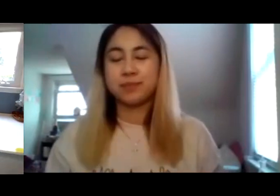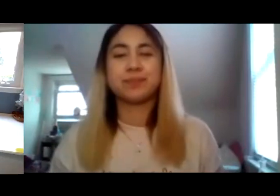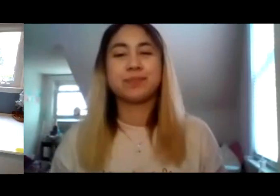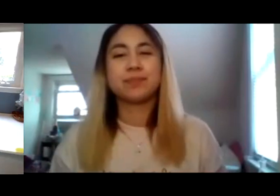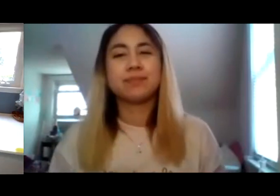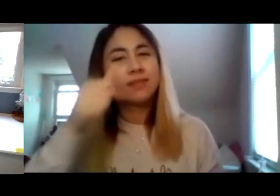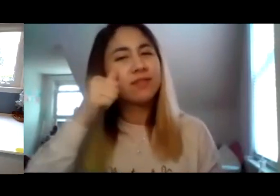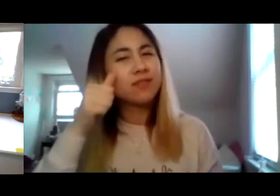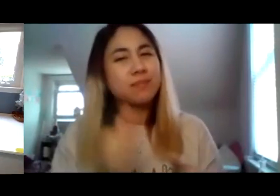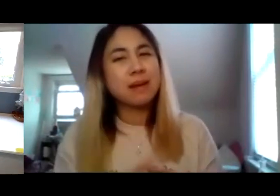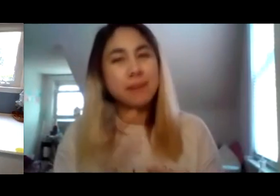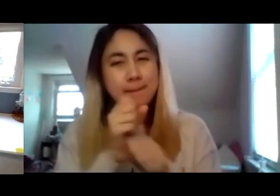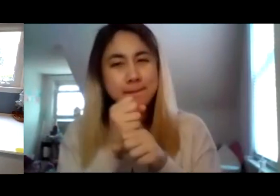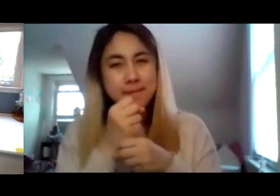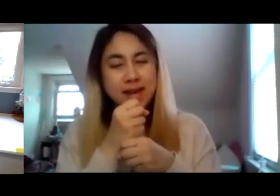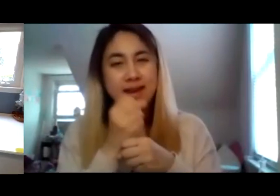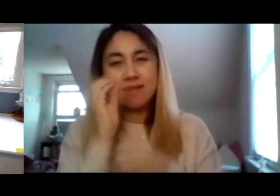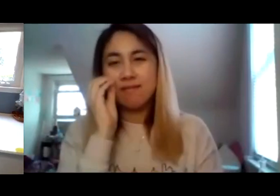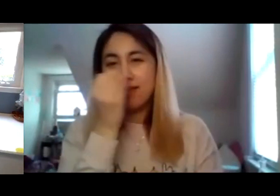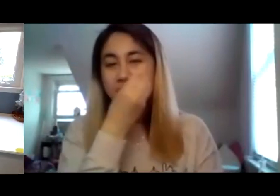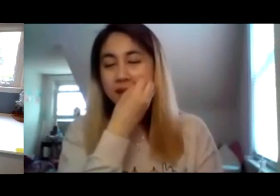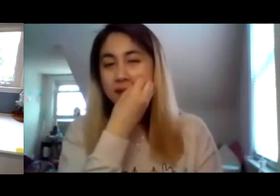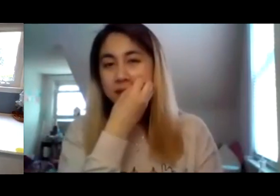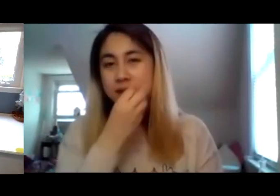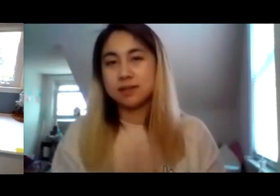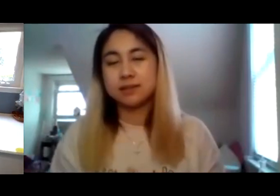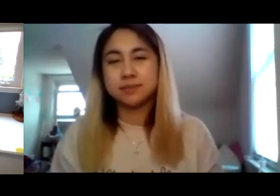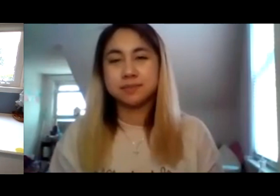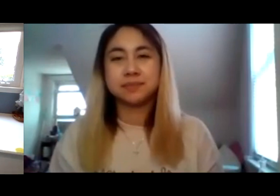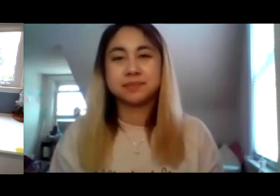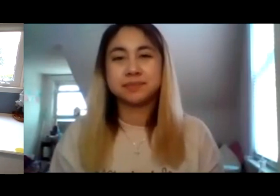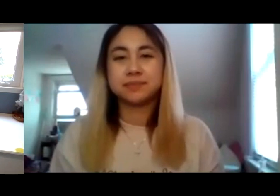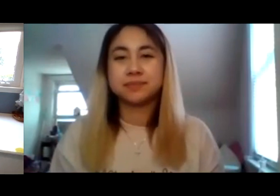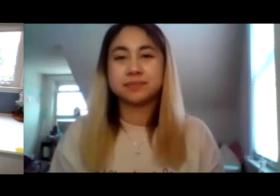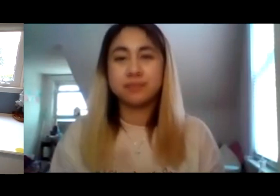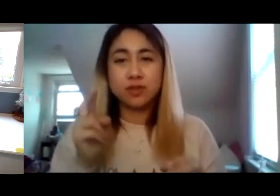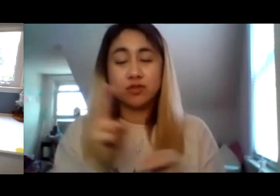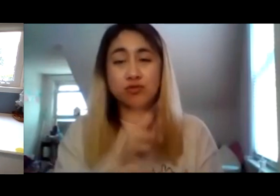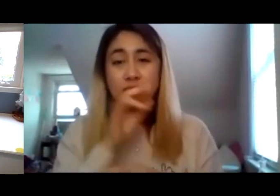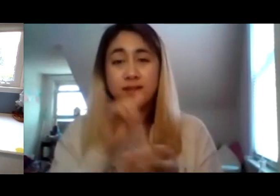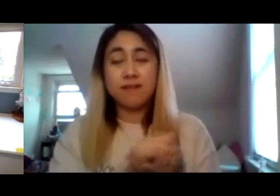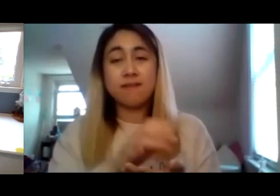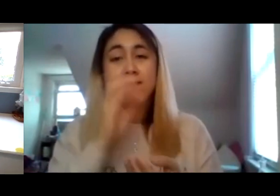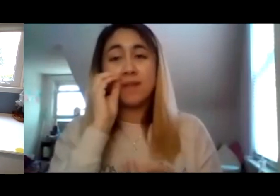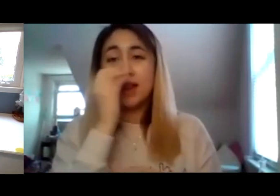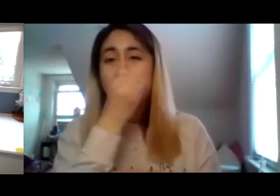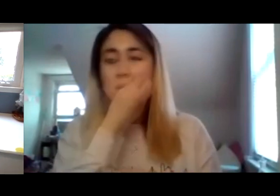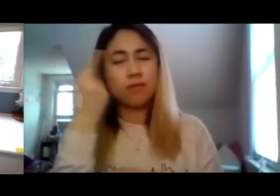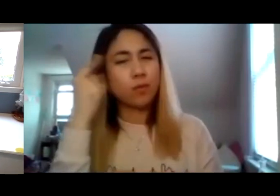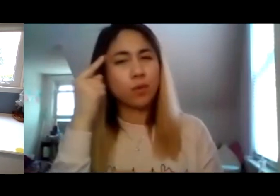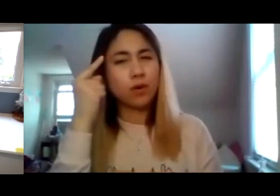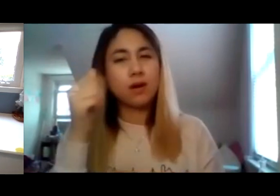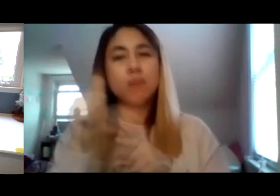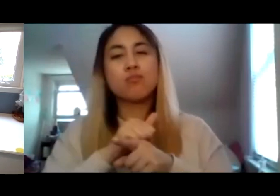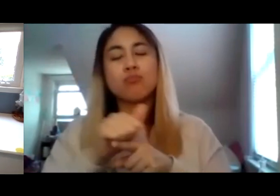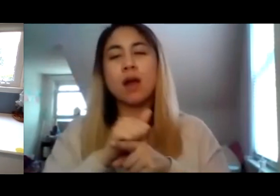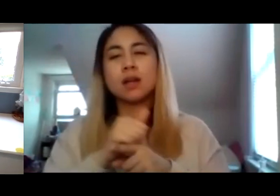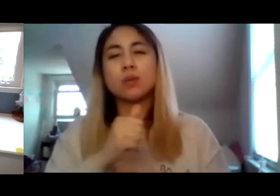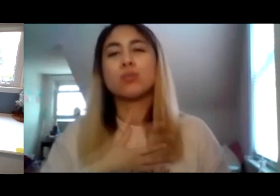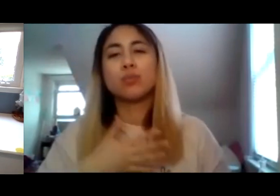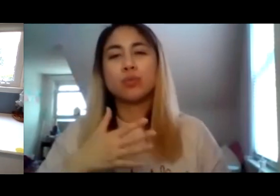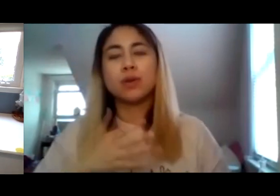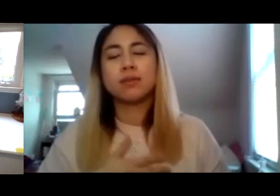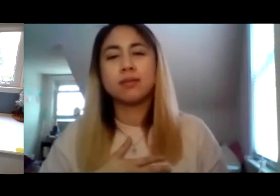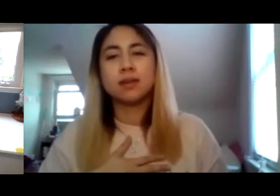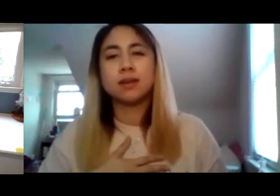if you remember, we get to make our dandelion flower, and we use this flower to practice our dandelion breath by doing a